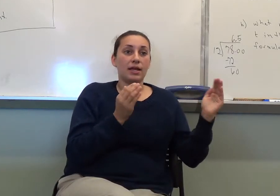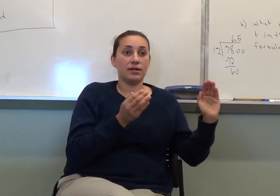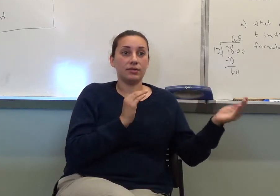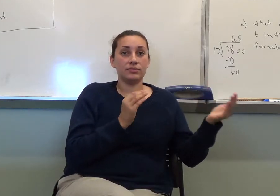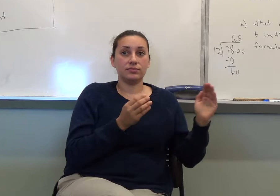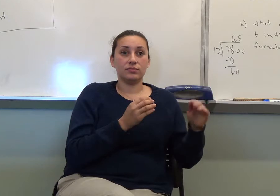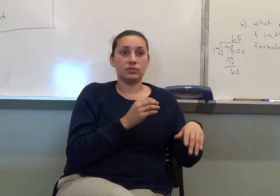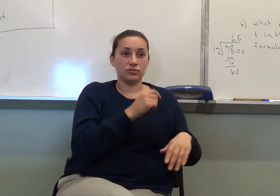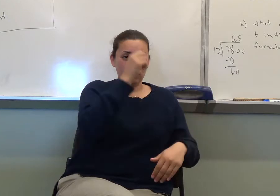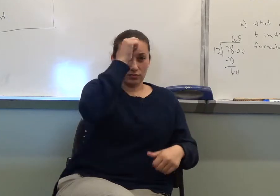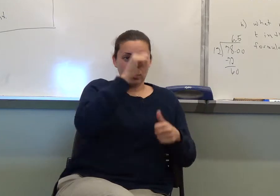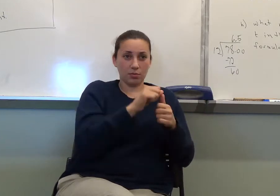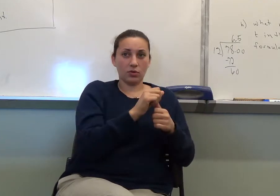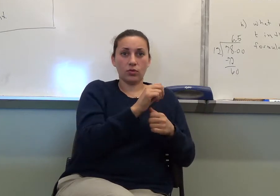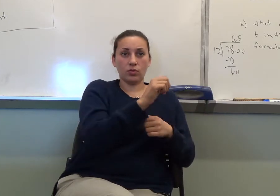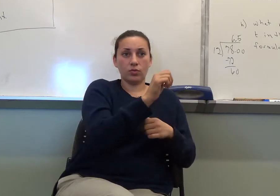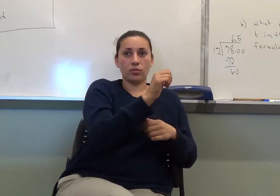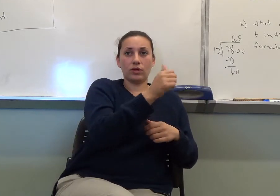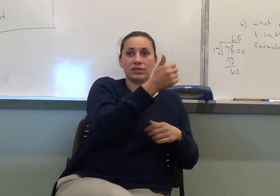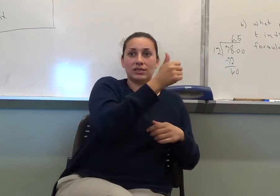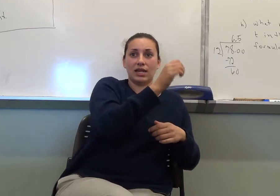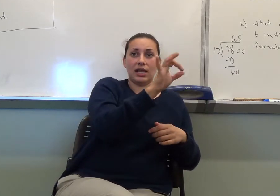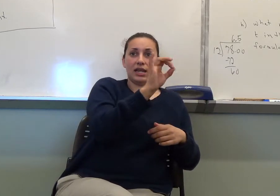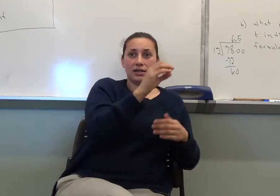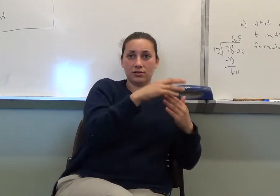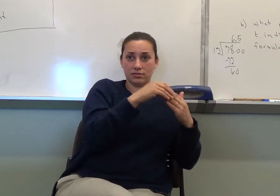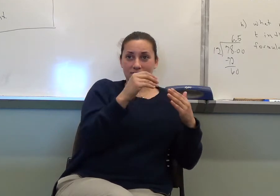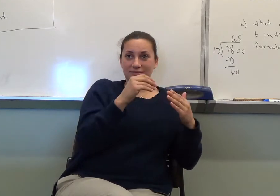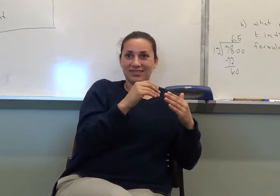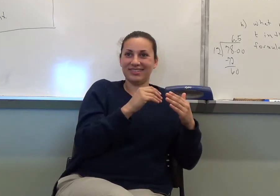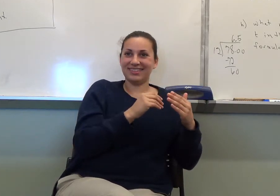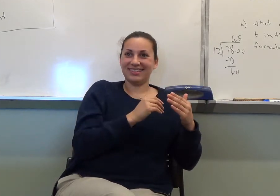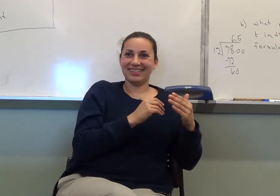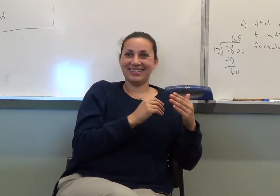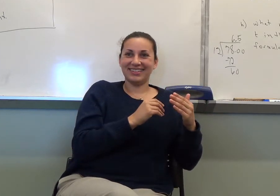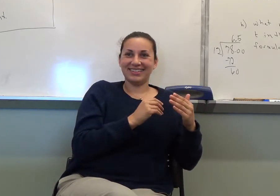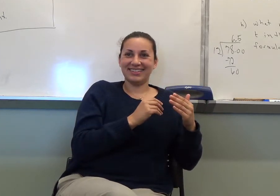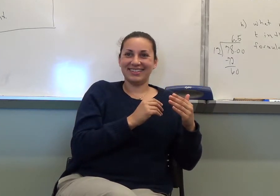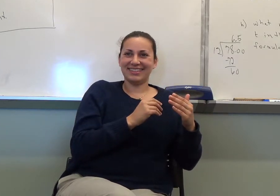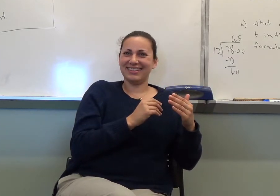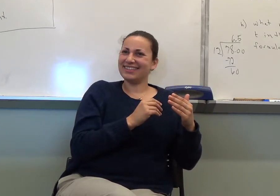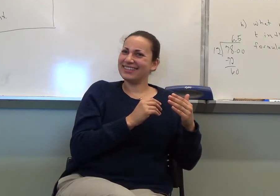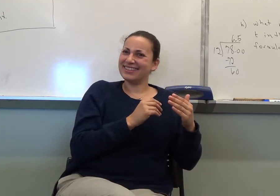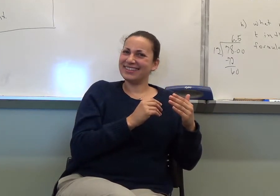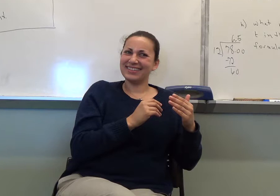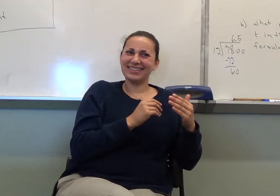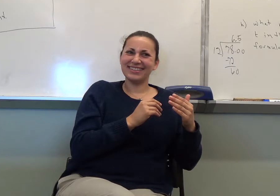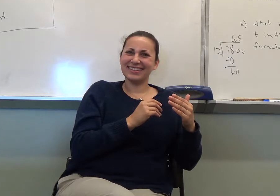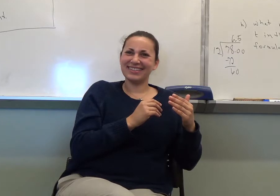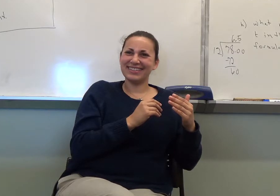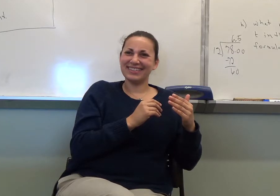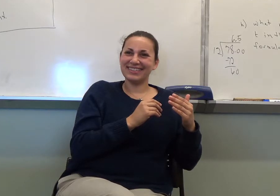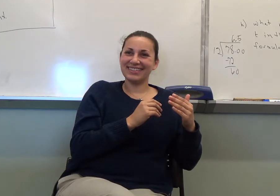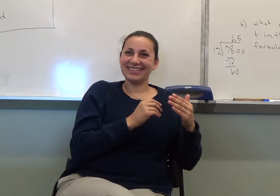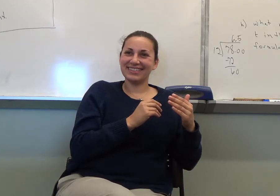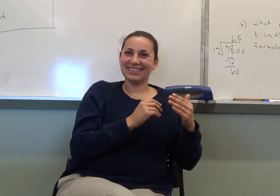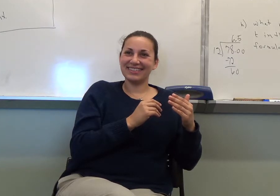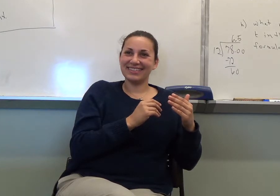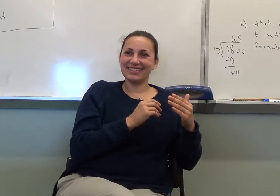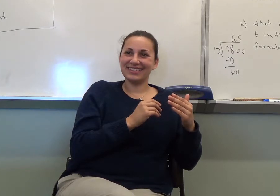was there. If you talked about this simple interest at the end of the second year would just be 80 plus 80,